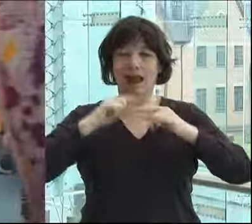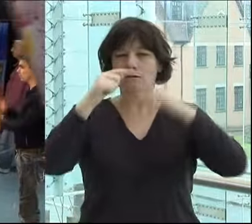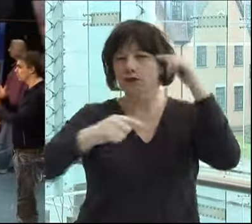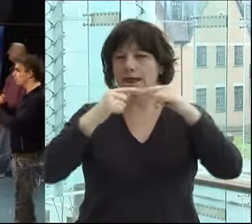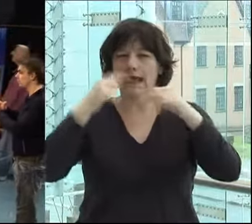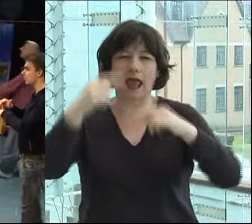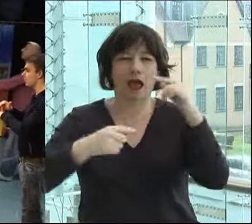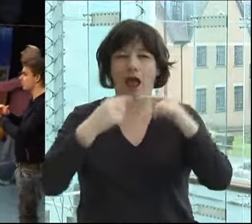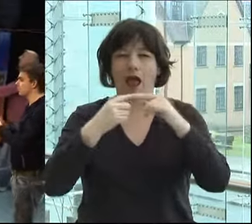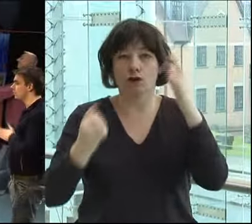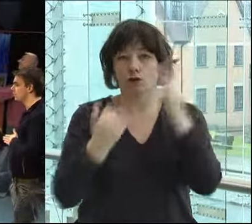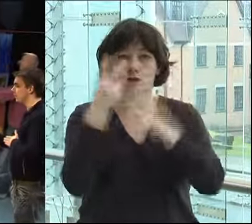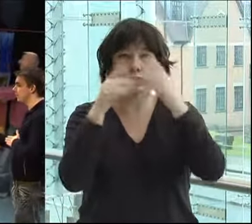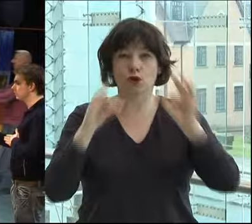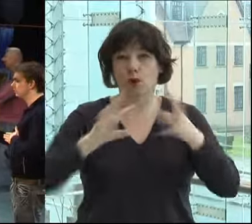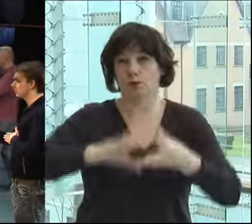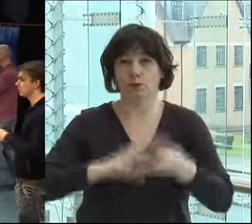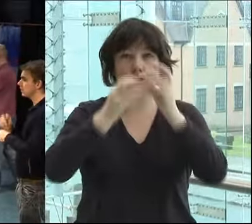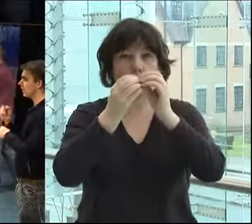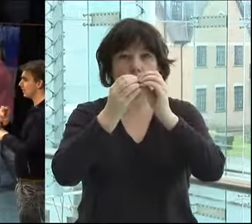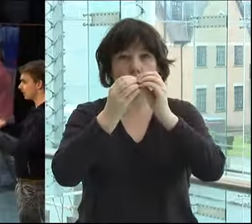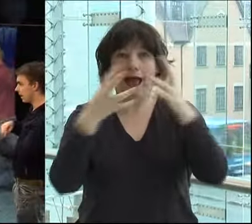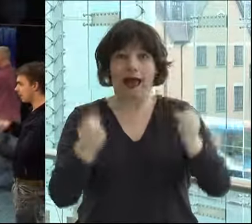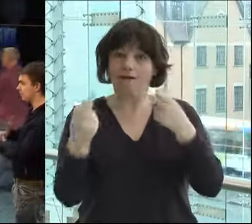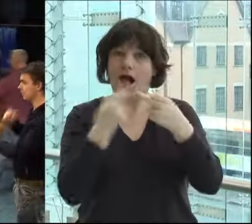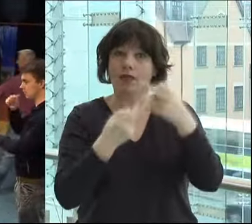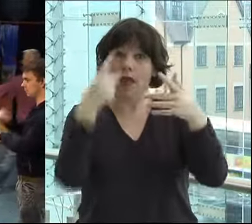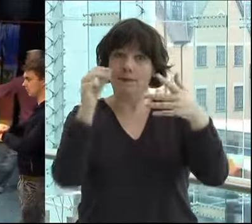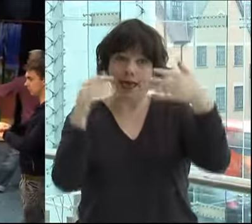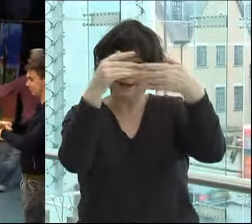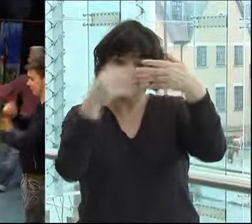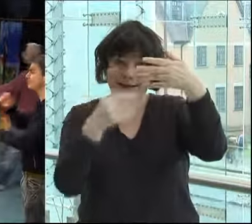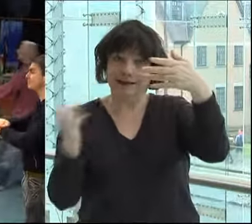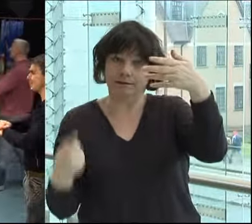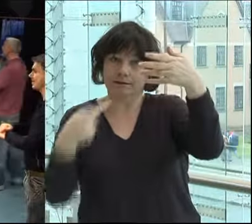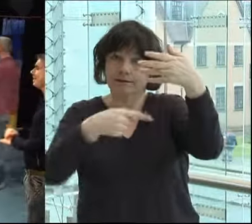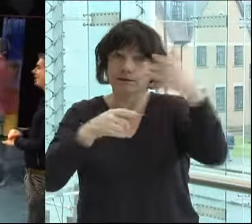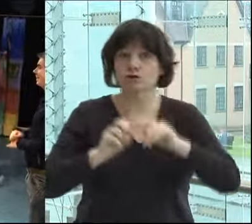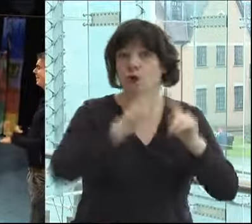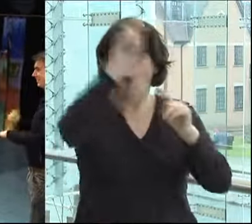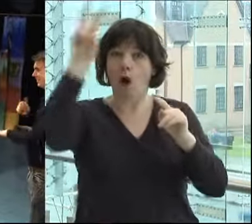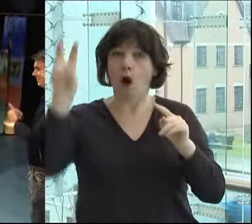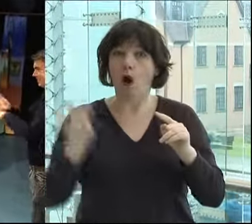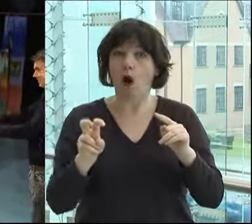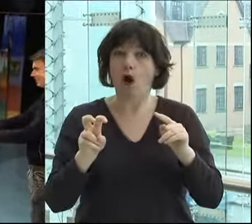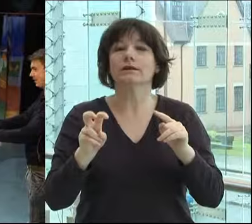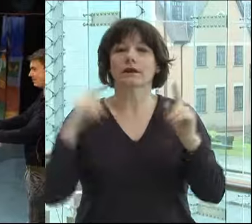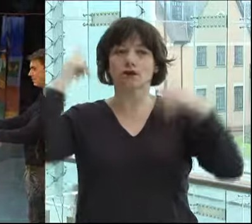Each year, they create a new show which tours alongside their repertory of existing shows. Krazy Kat